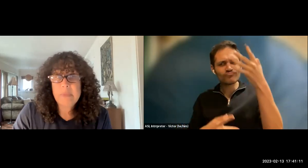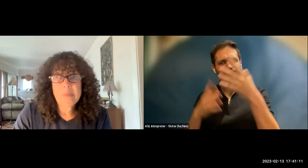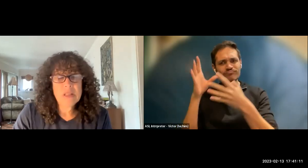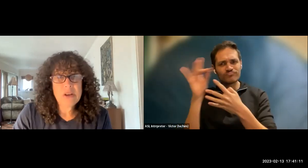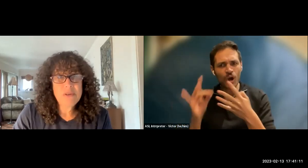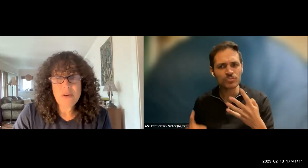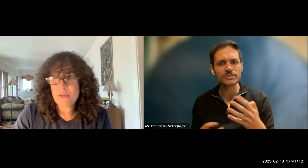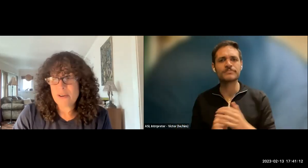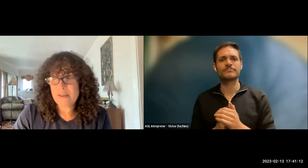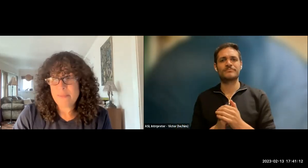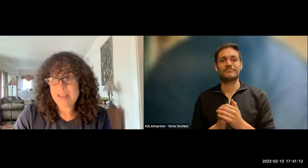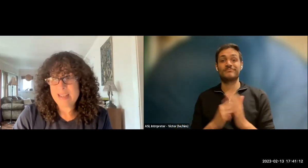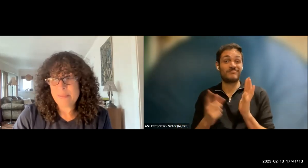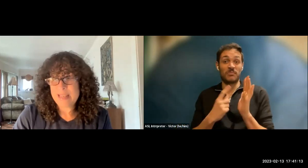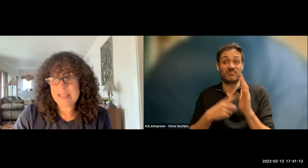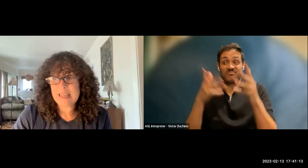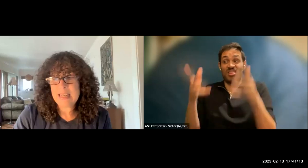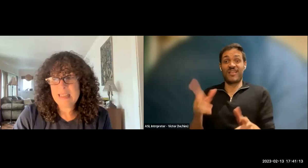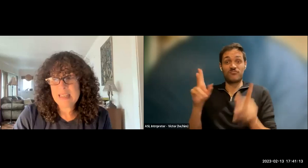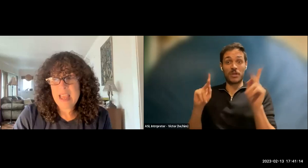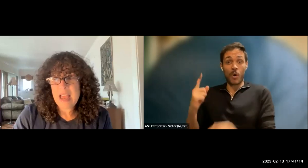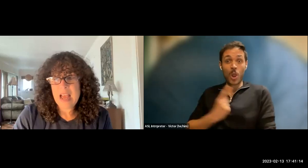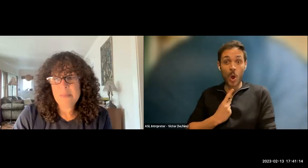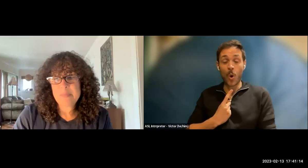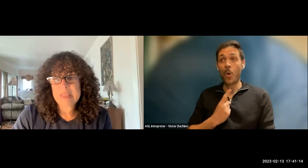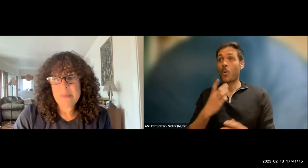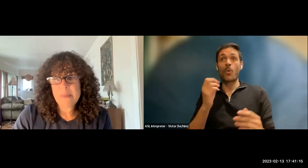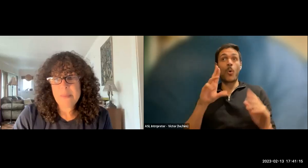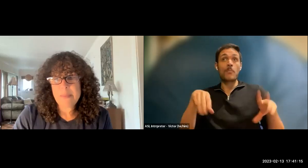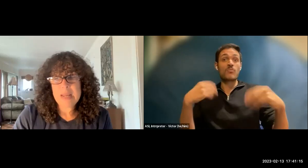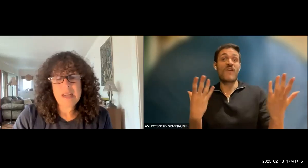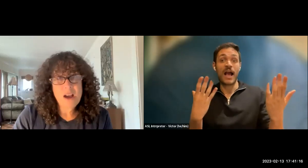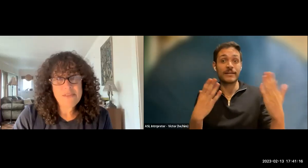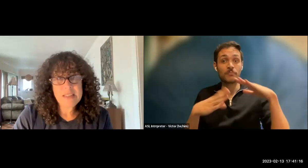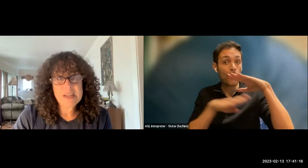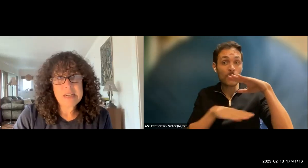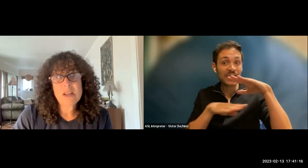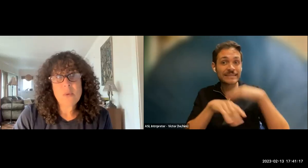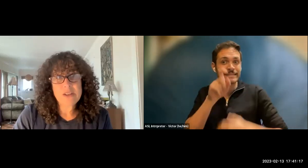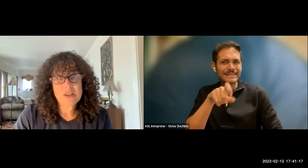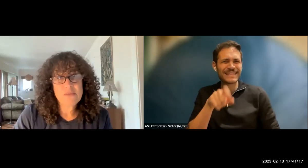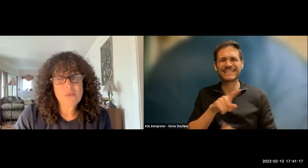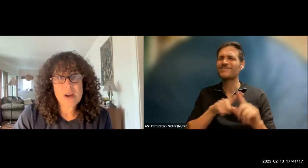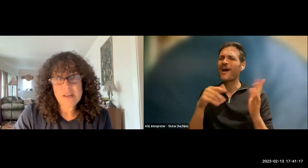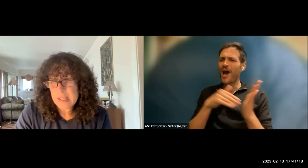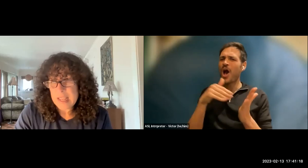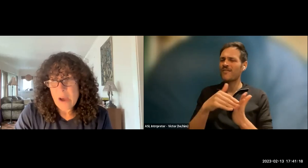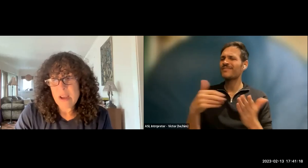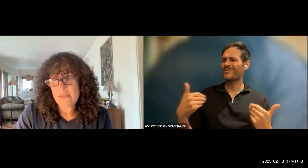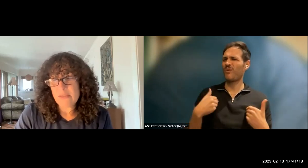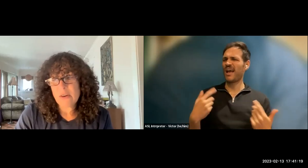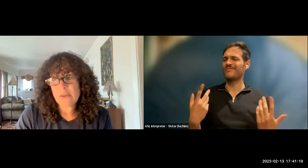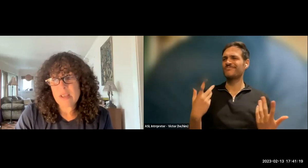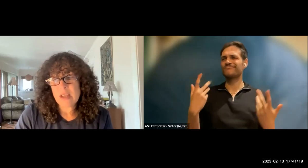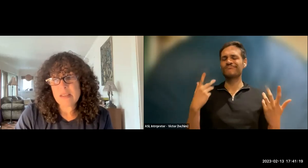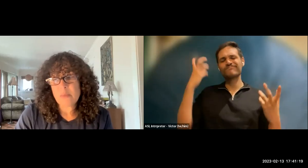by leaving people alone or meeting basic needs. But often there is a question of how